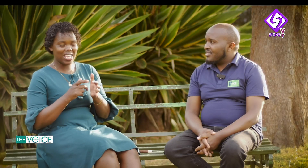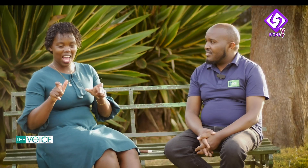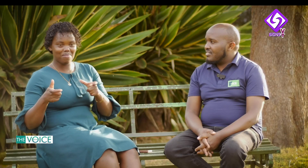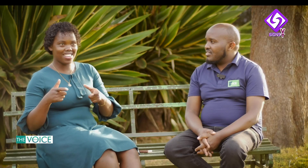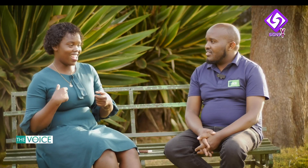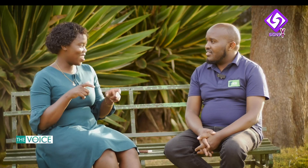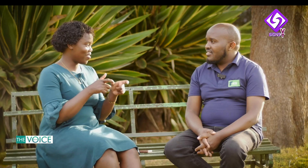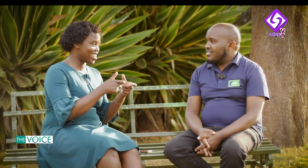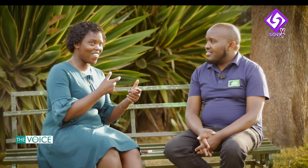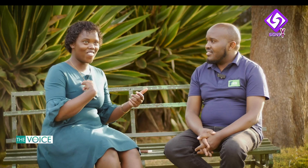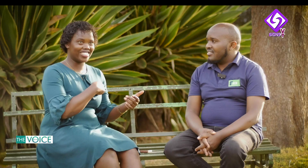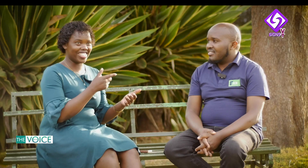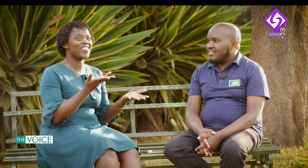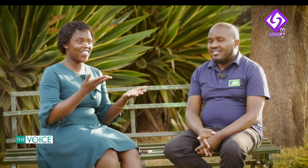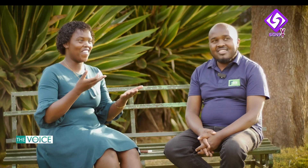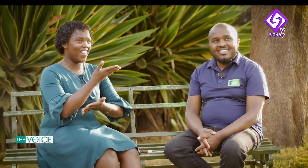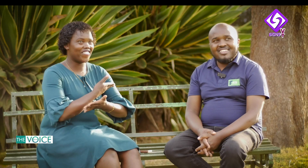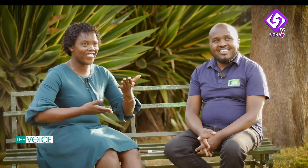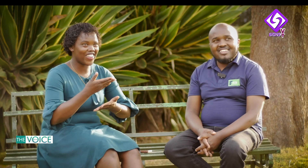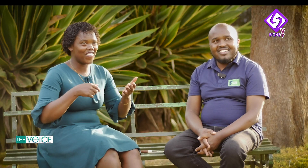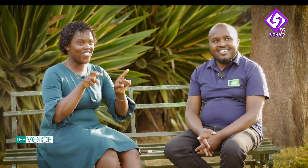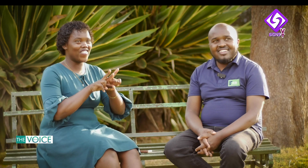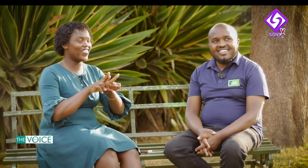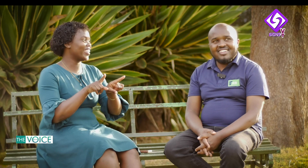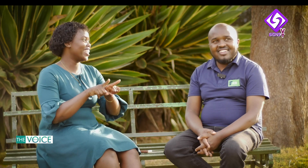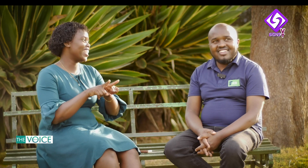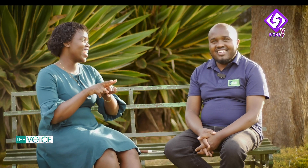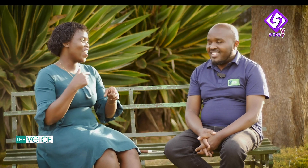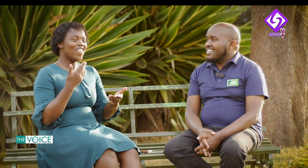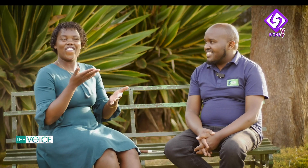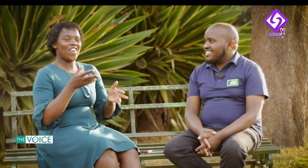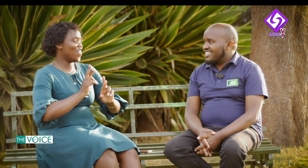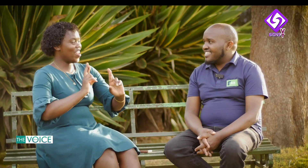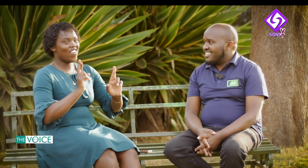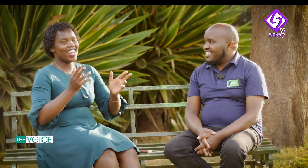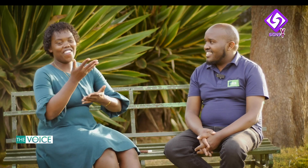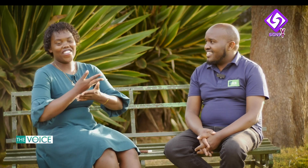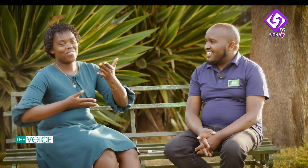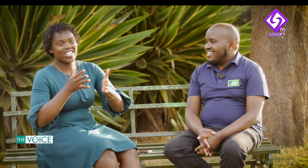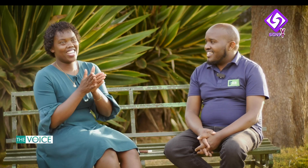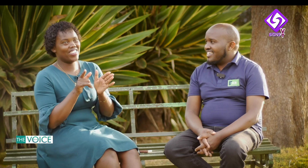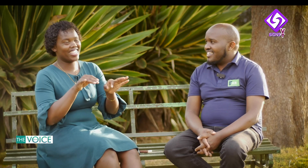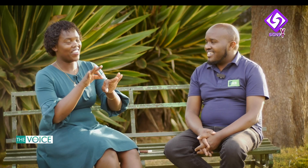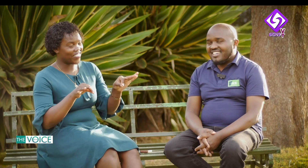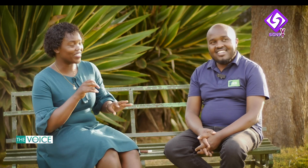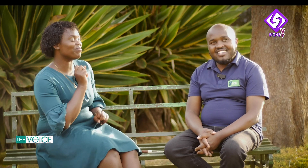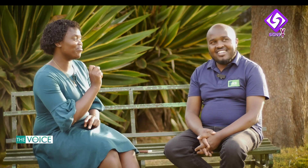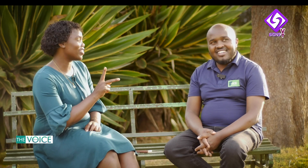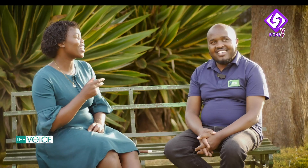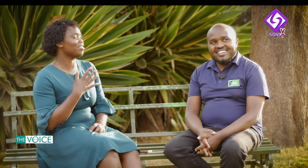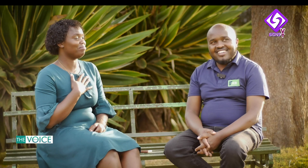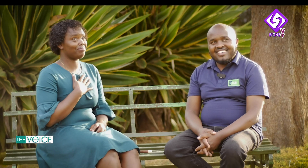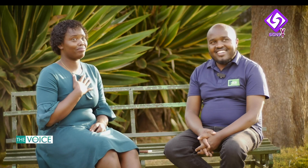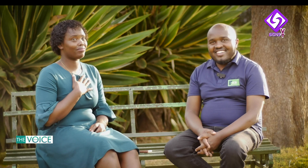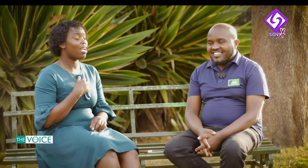So meaning you have had a background in media and I as well. So I hope we can